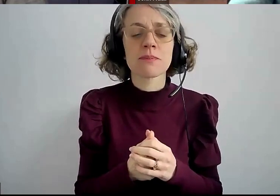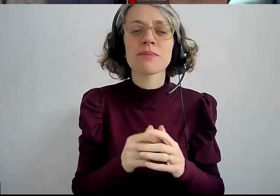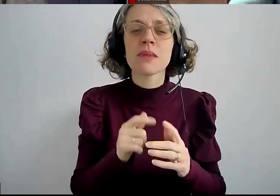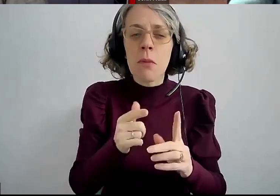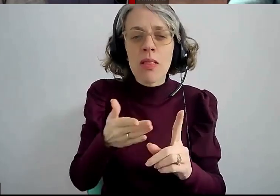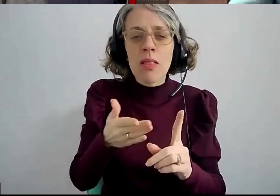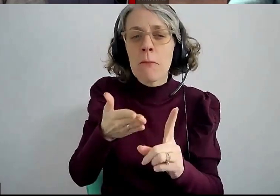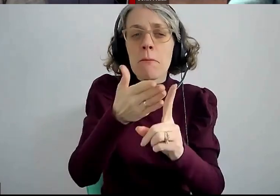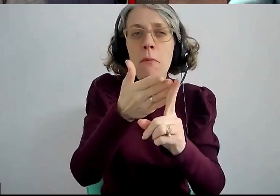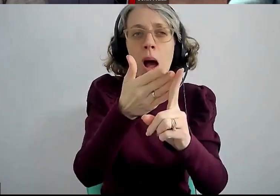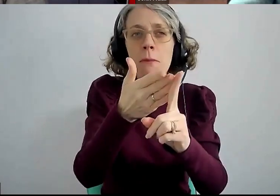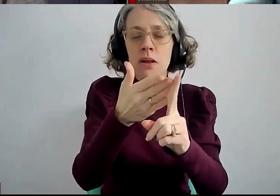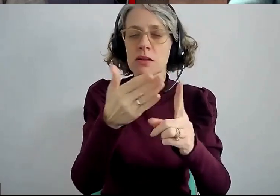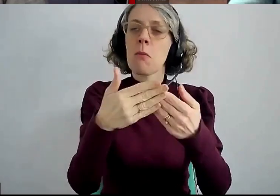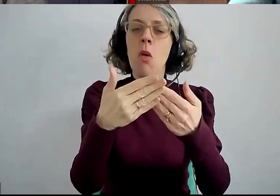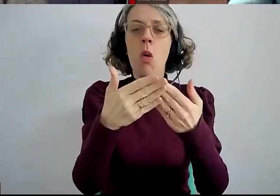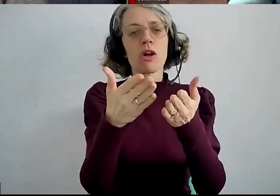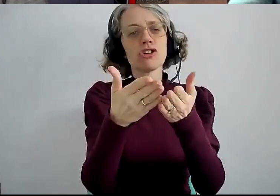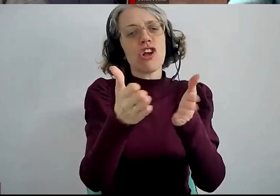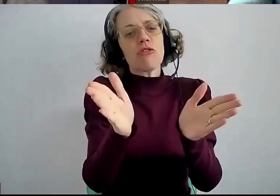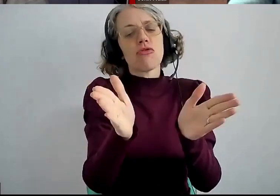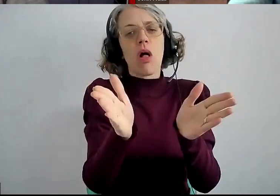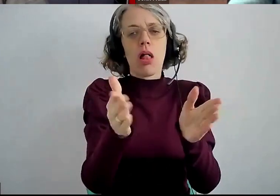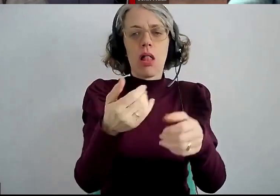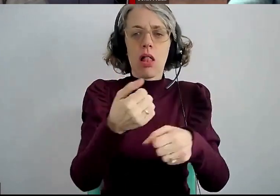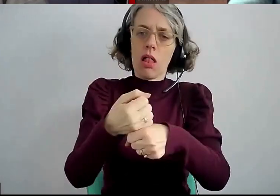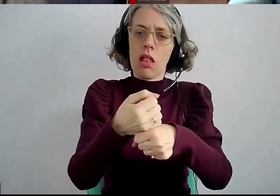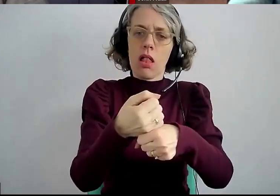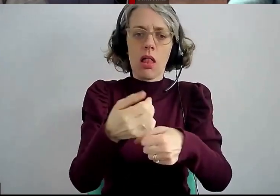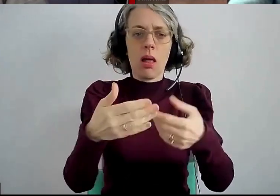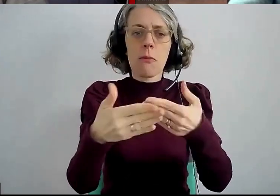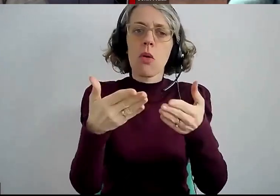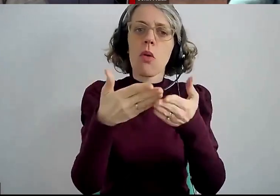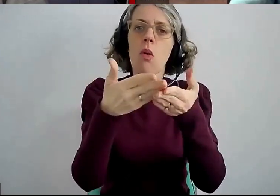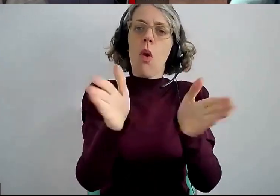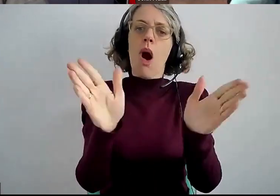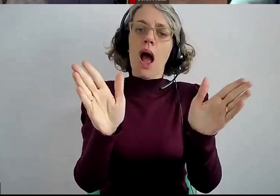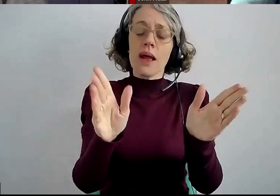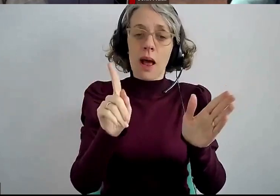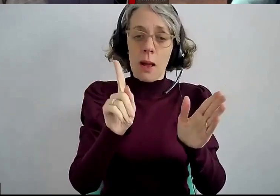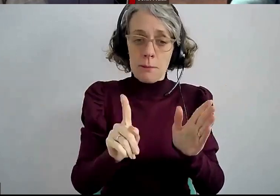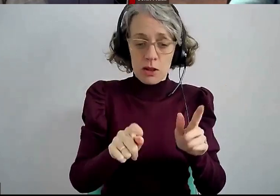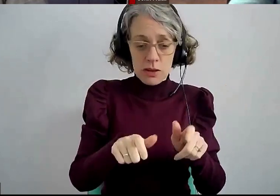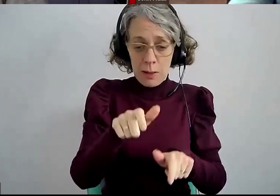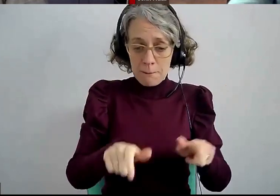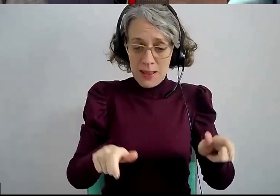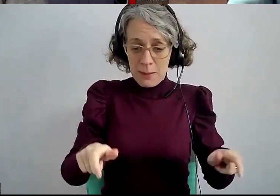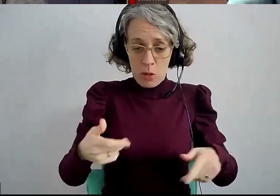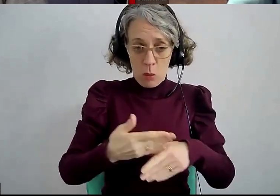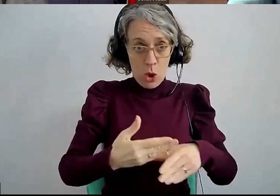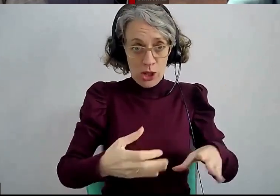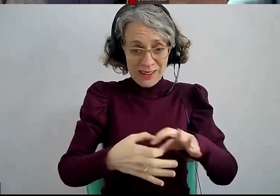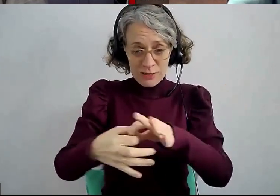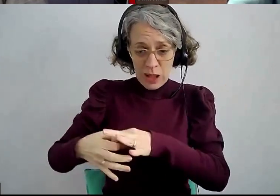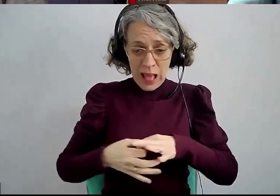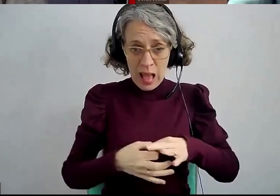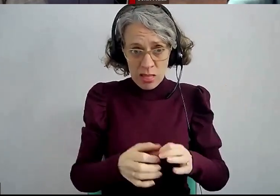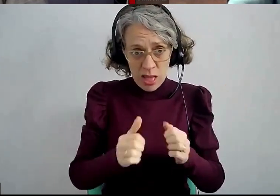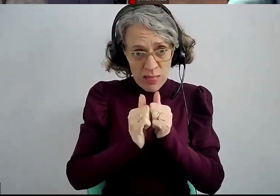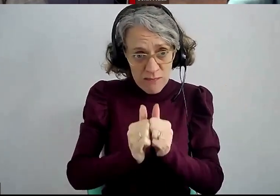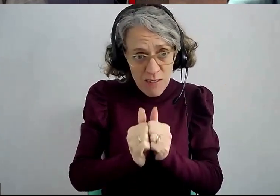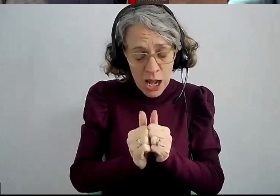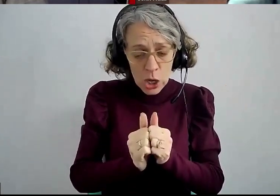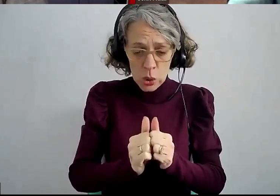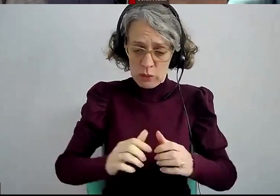more general, wider, but the value of people working together in teams